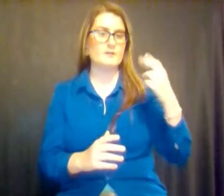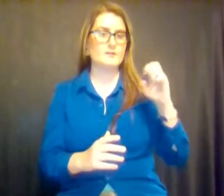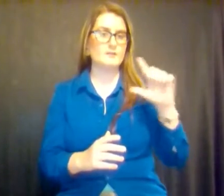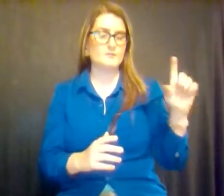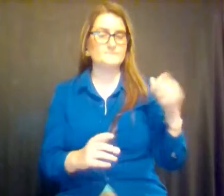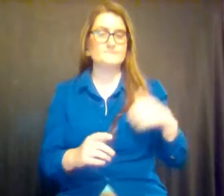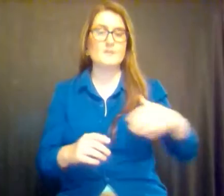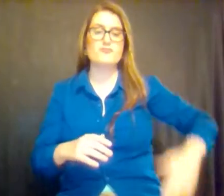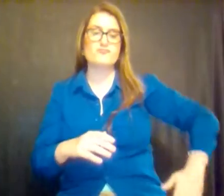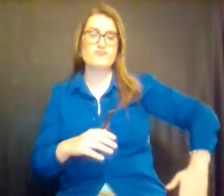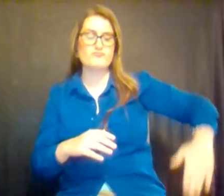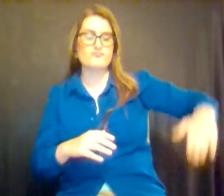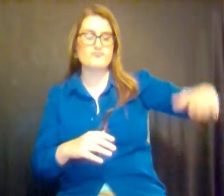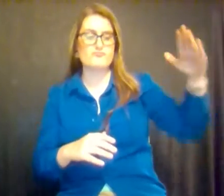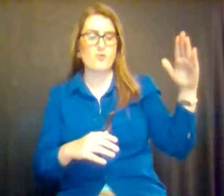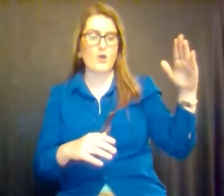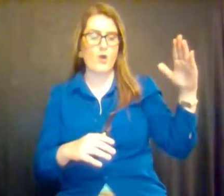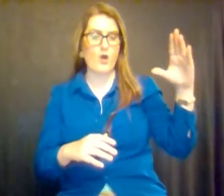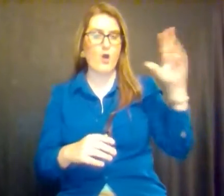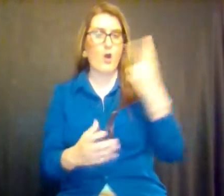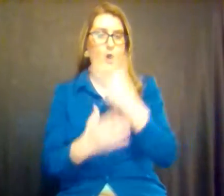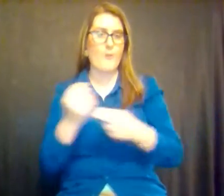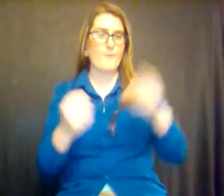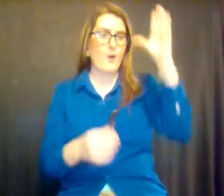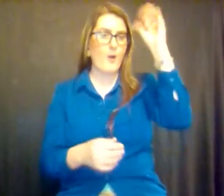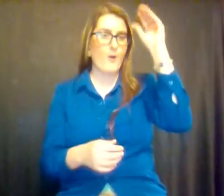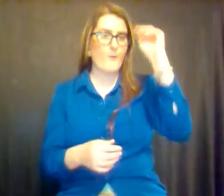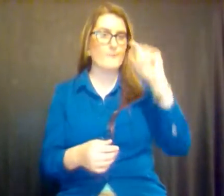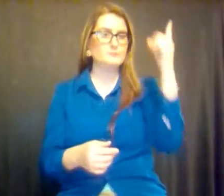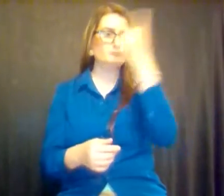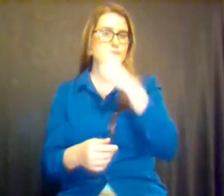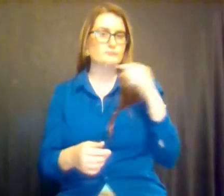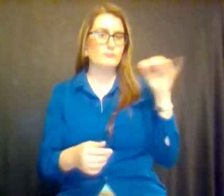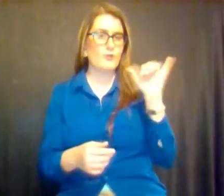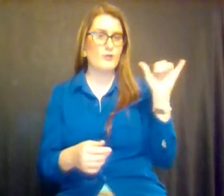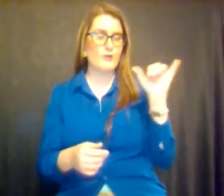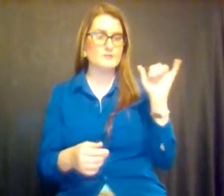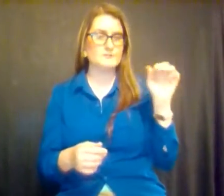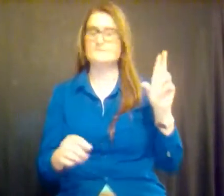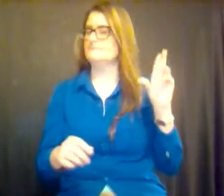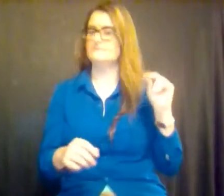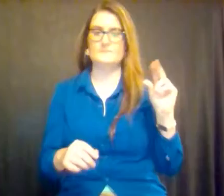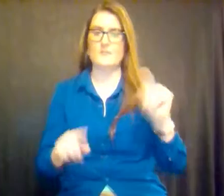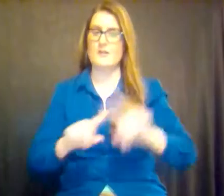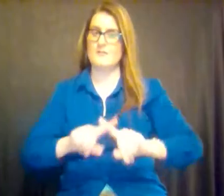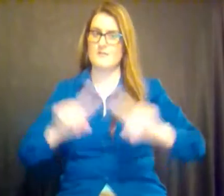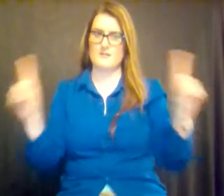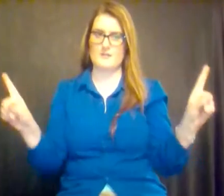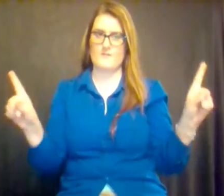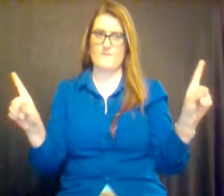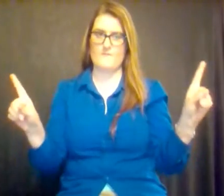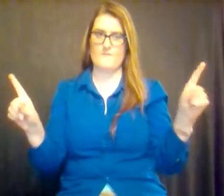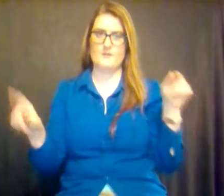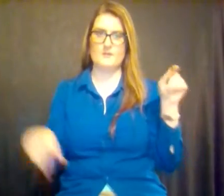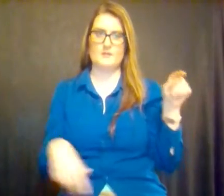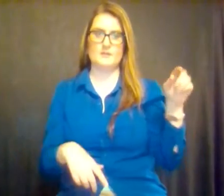They were different kinds of people. Esau was more your outdoor sort of boy. If you'd asked him, he'd have said, I likes to be in the